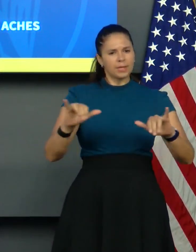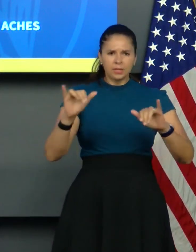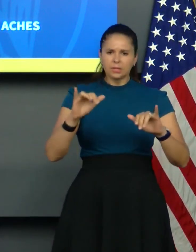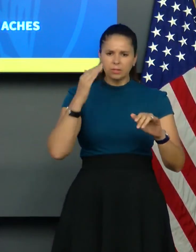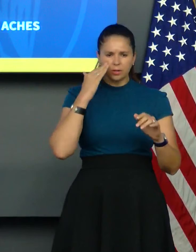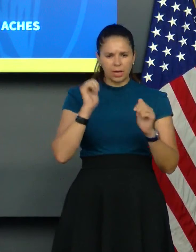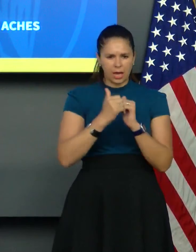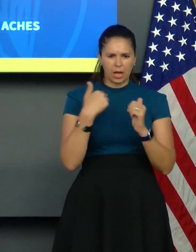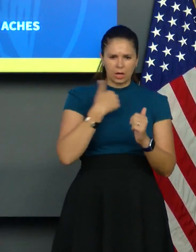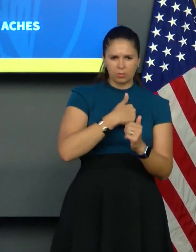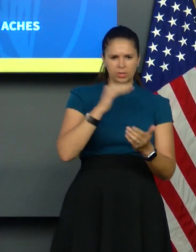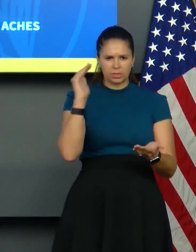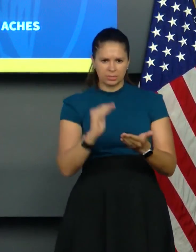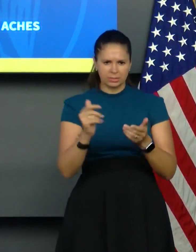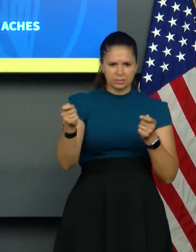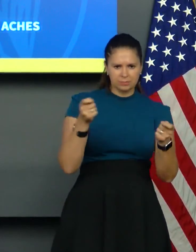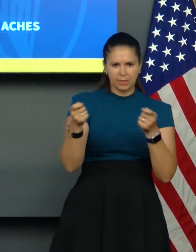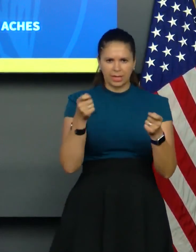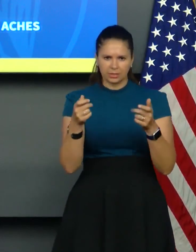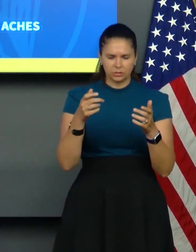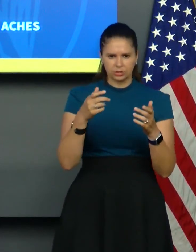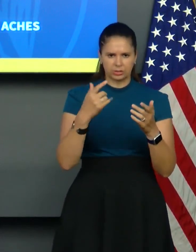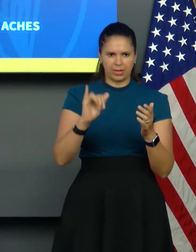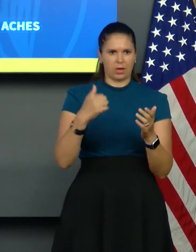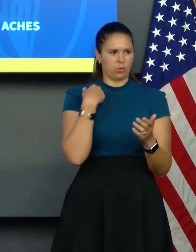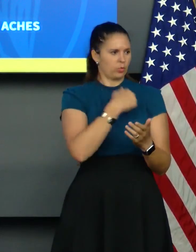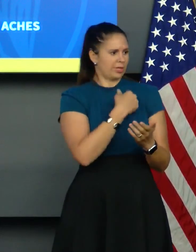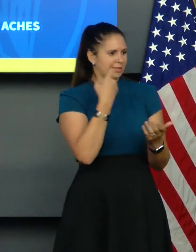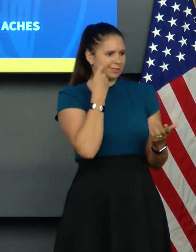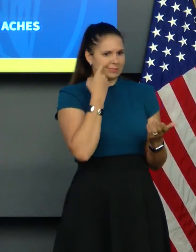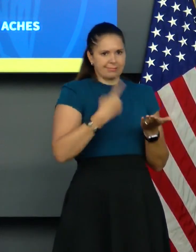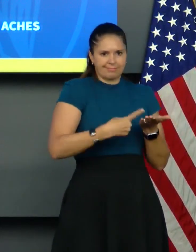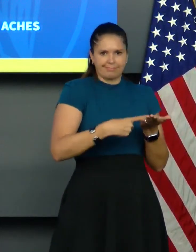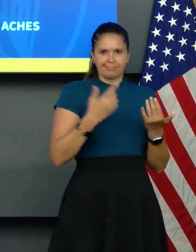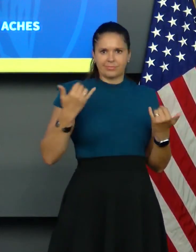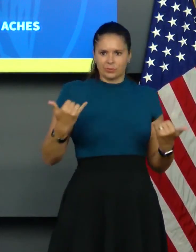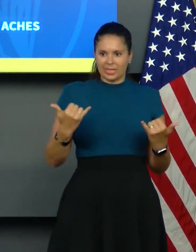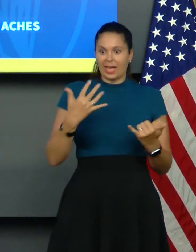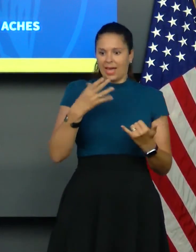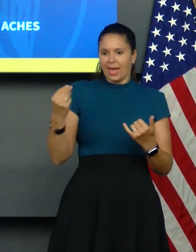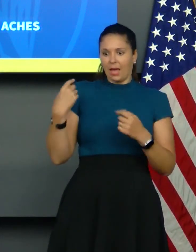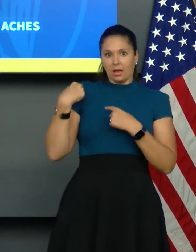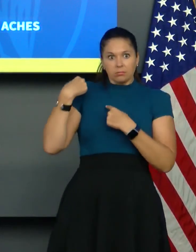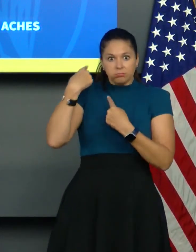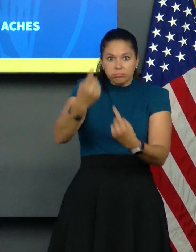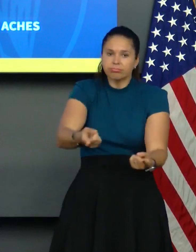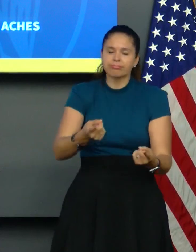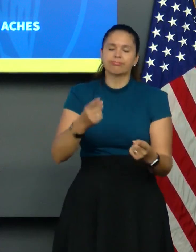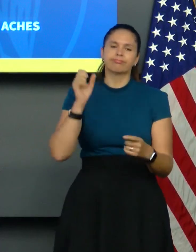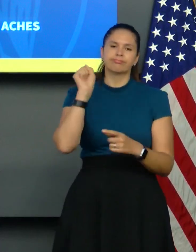mitigation measures that have been discussed here today and really over the last 18 months.